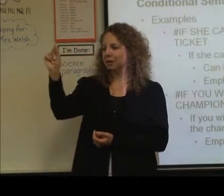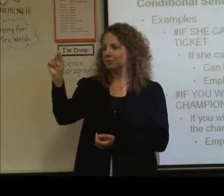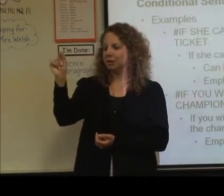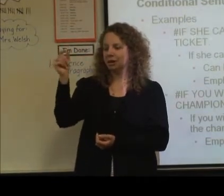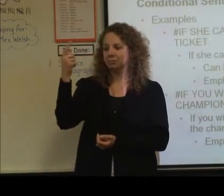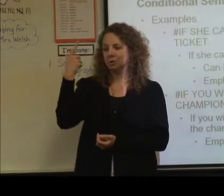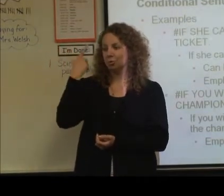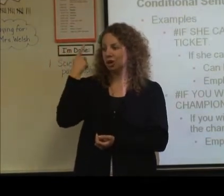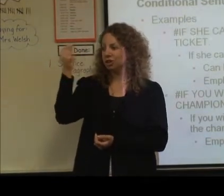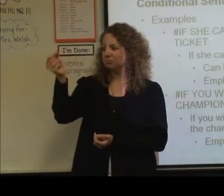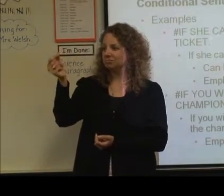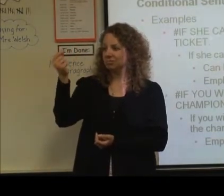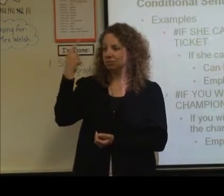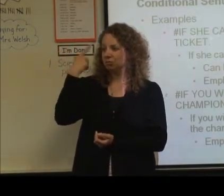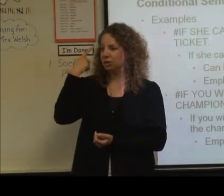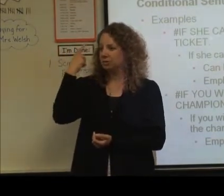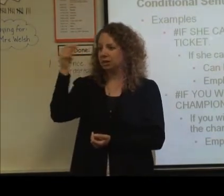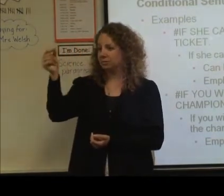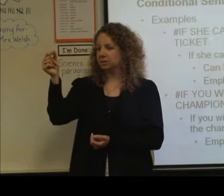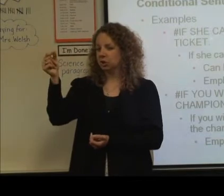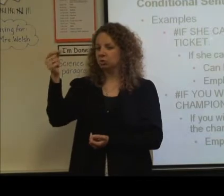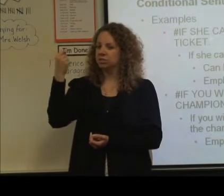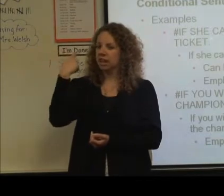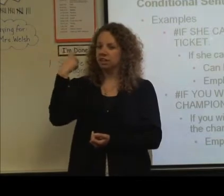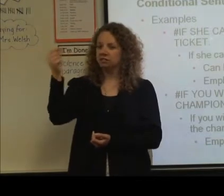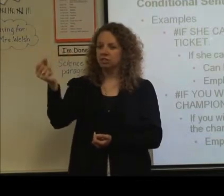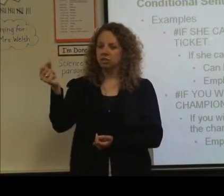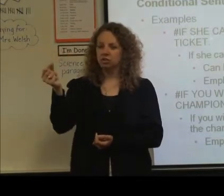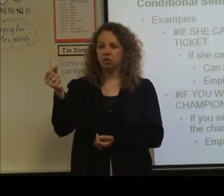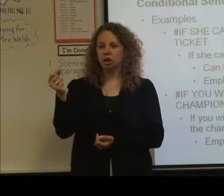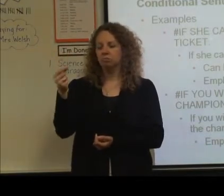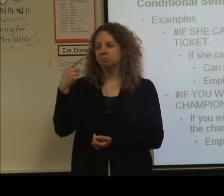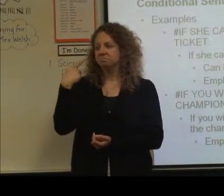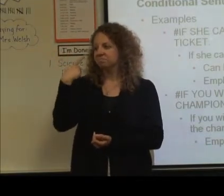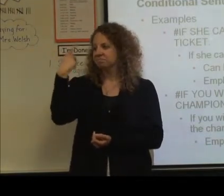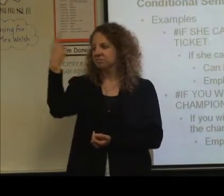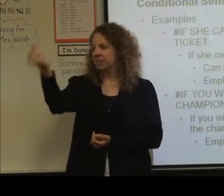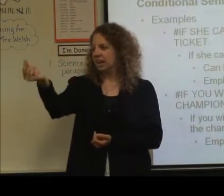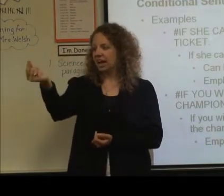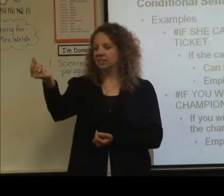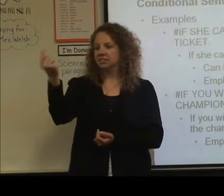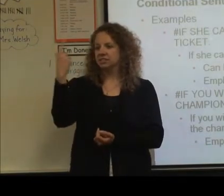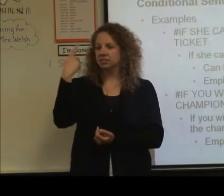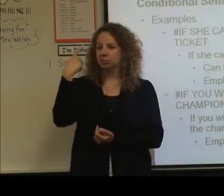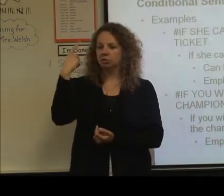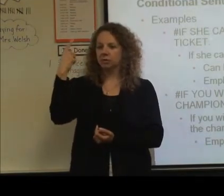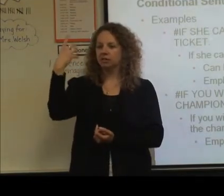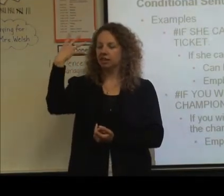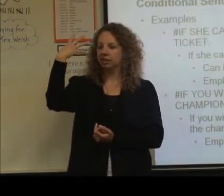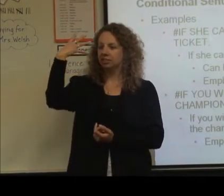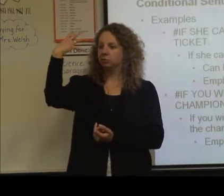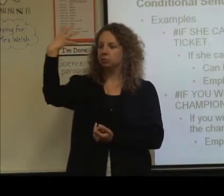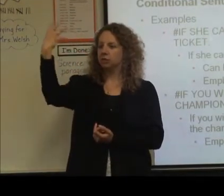fingerspelling becomes a word, when it becomes its own sign. So it adds movement. Like this one we